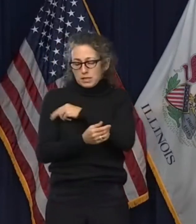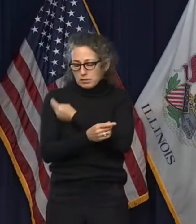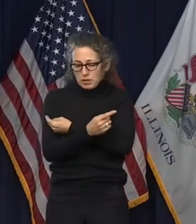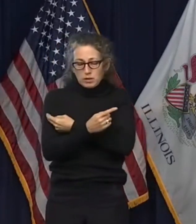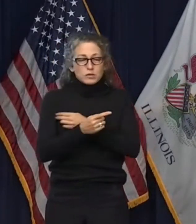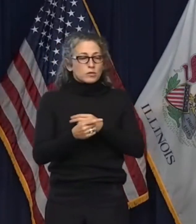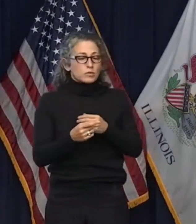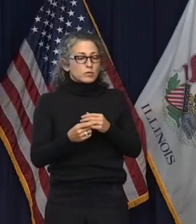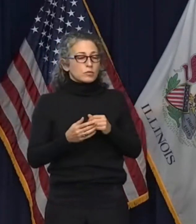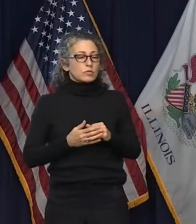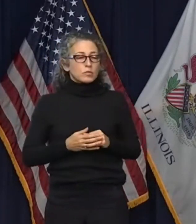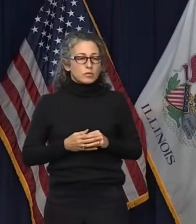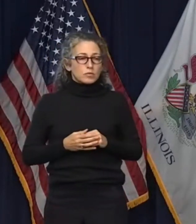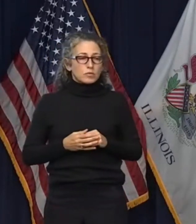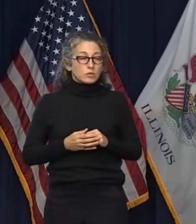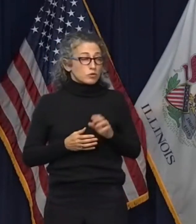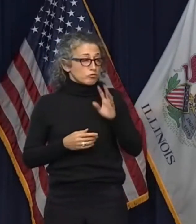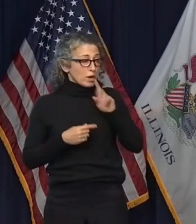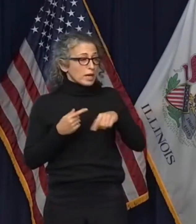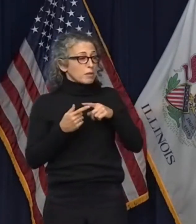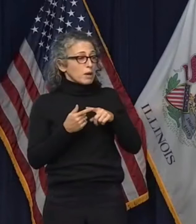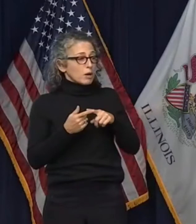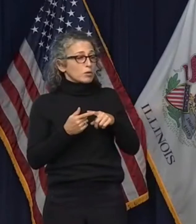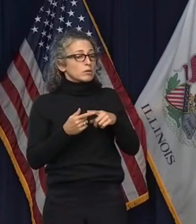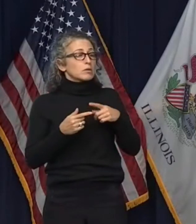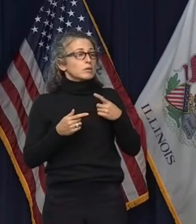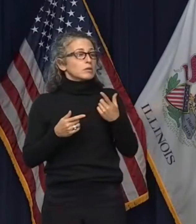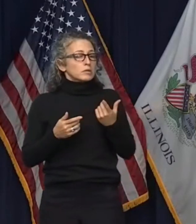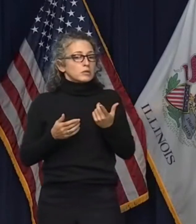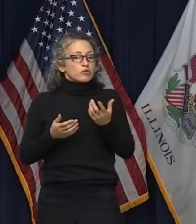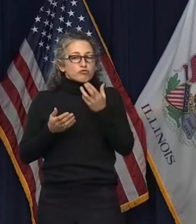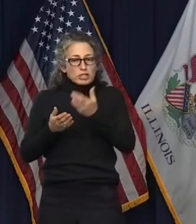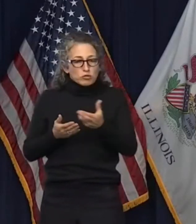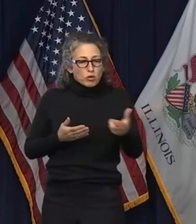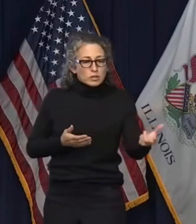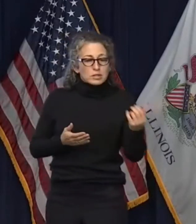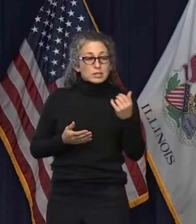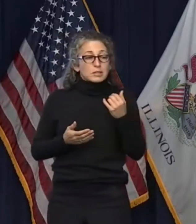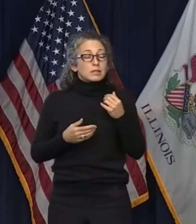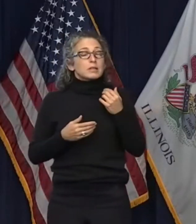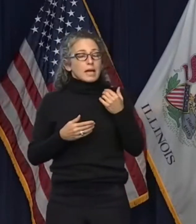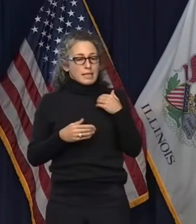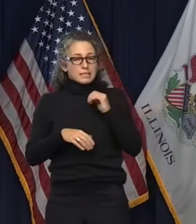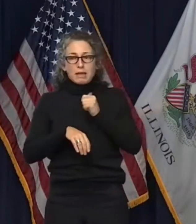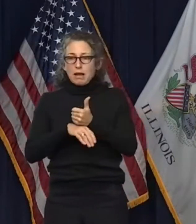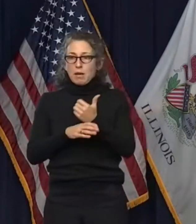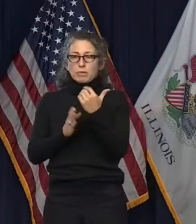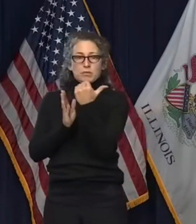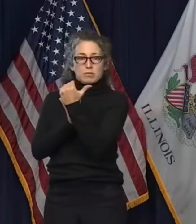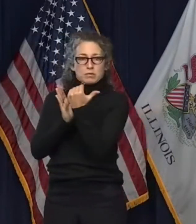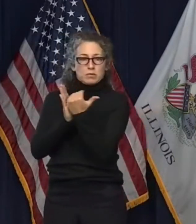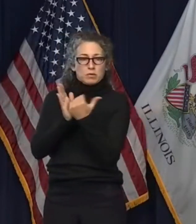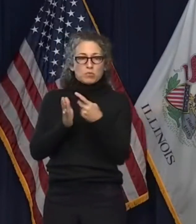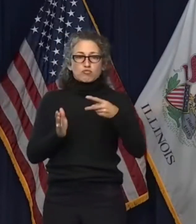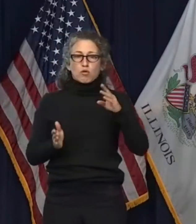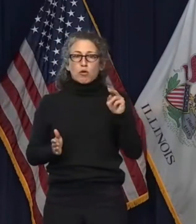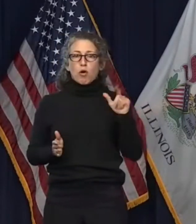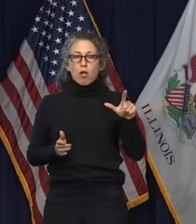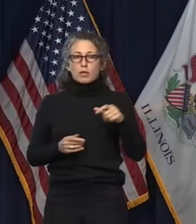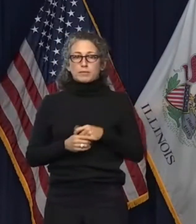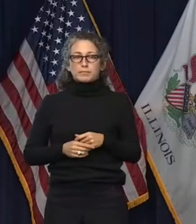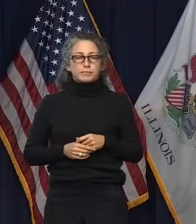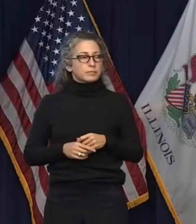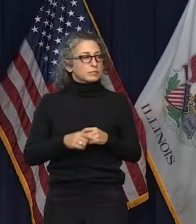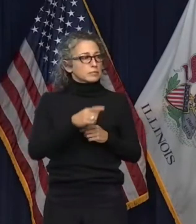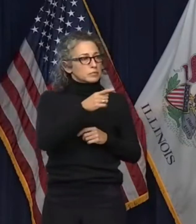locations, that's what you're talking about, right? Yeah. Is shifting resources as needed. Having protocols in place to adjust that. Dr. Ezike, just to